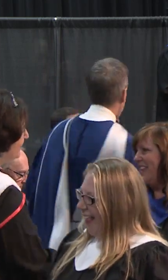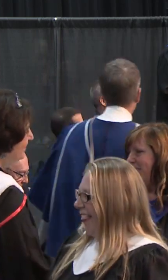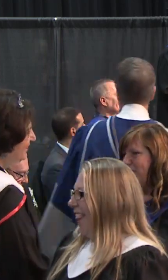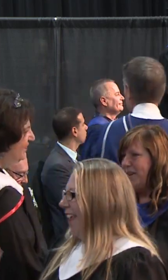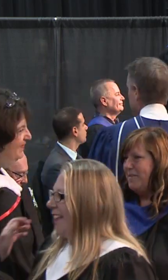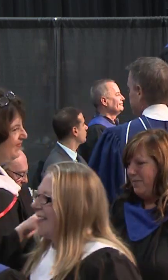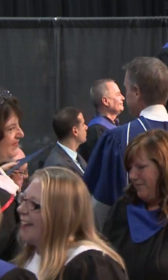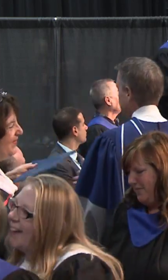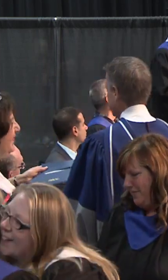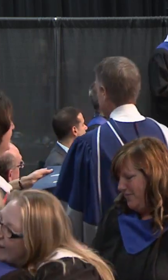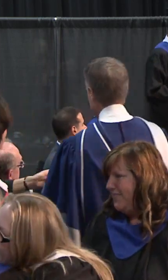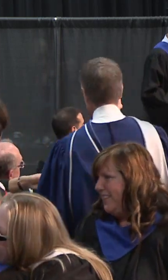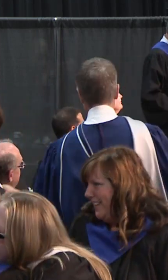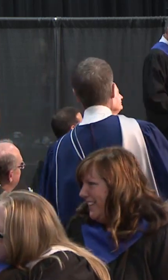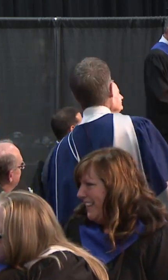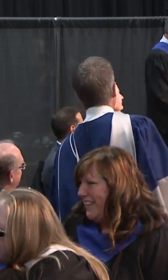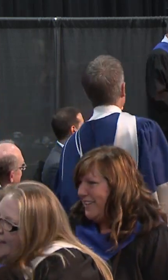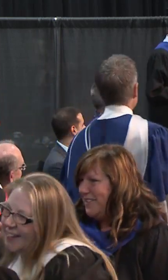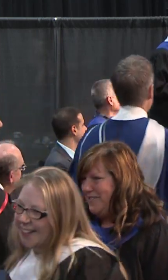Desiree Fox.